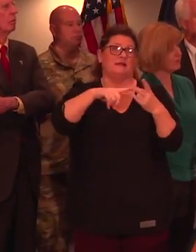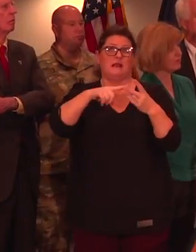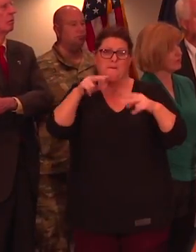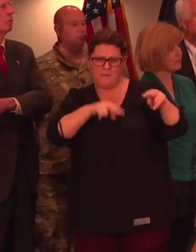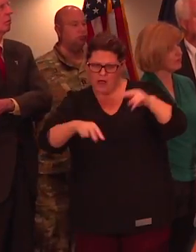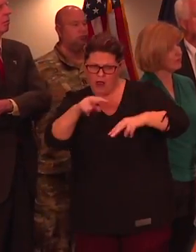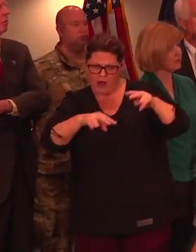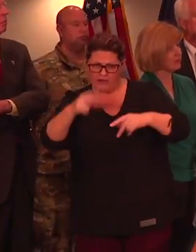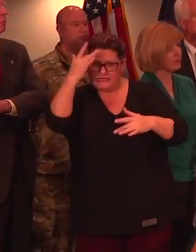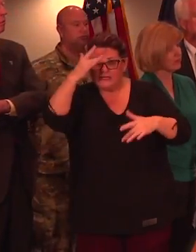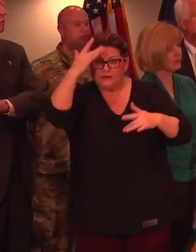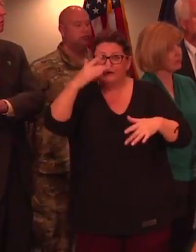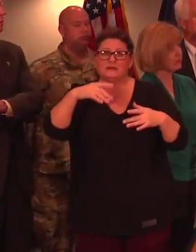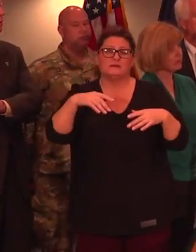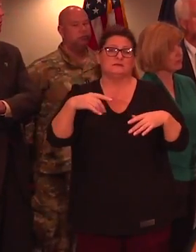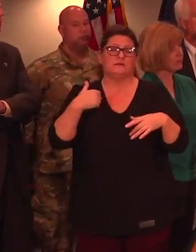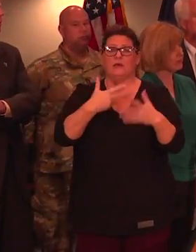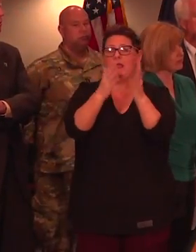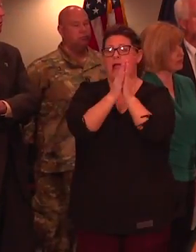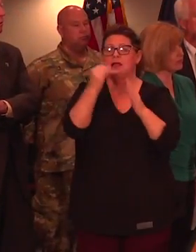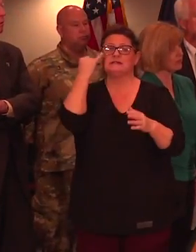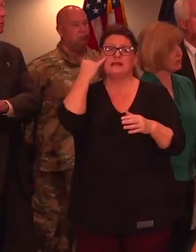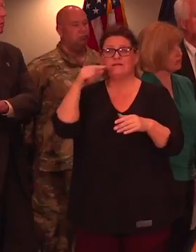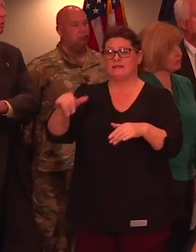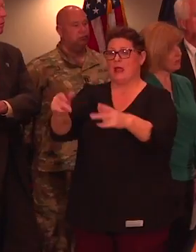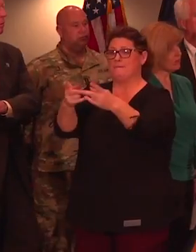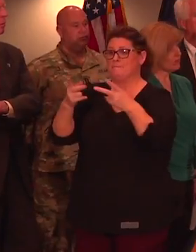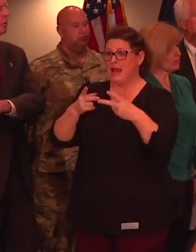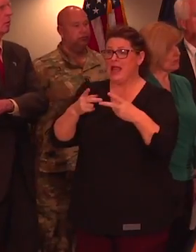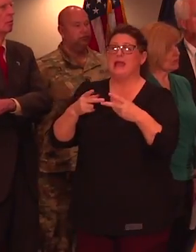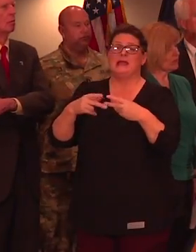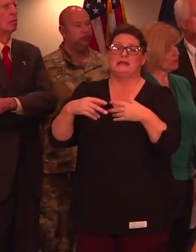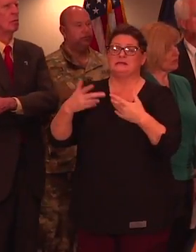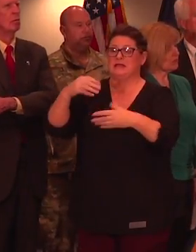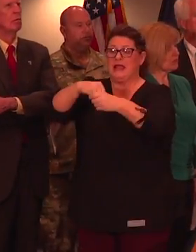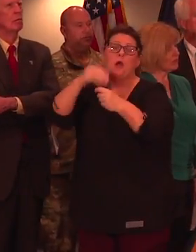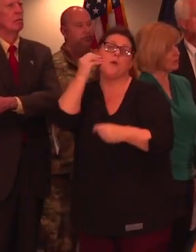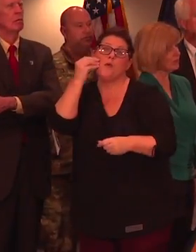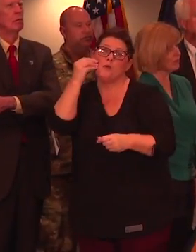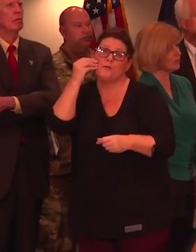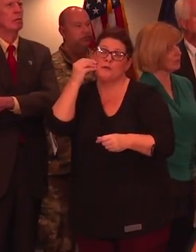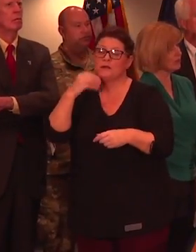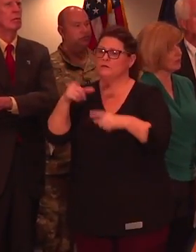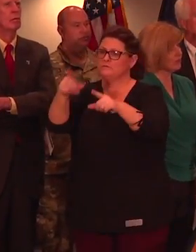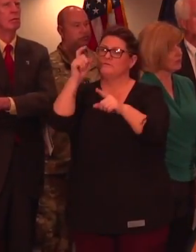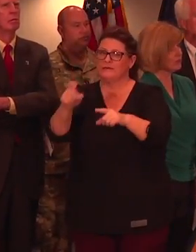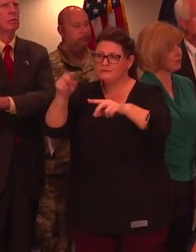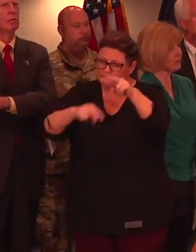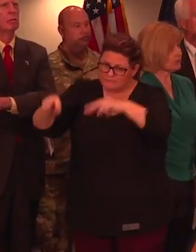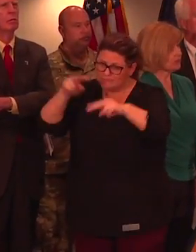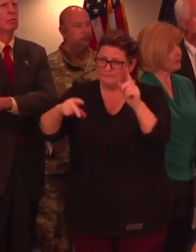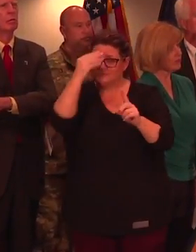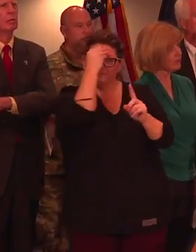for illness. We ask that if child care centers remain home, that they monitor and inform parents about signs